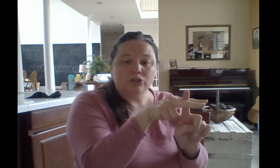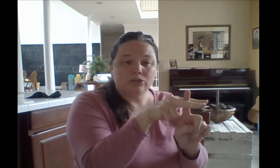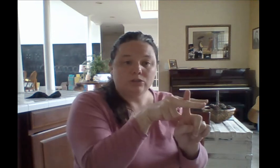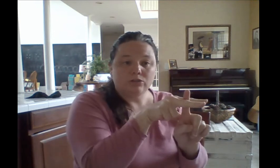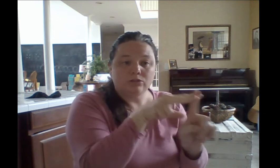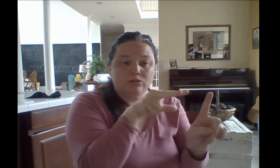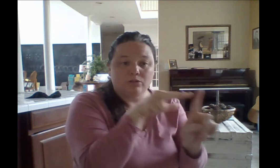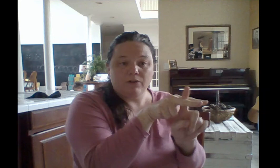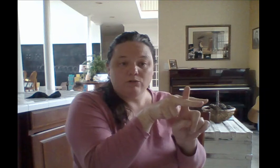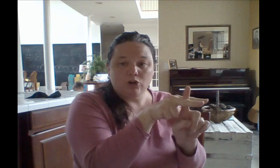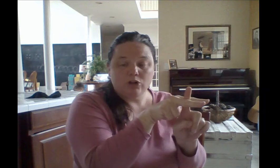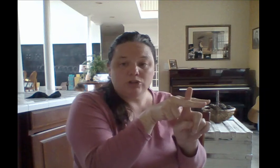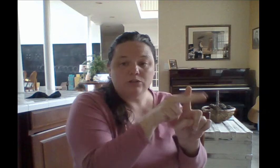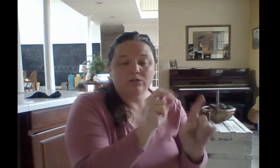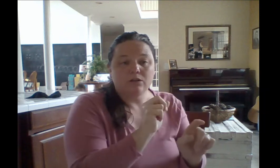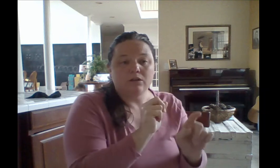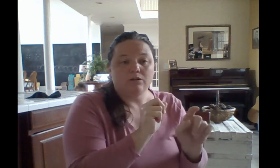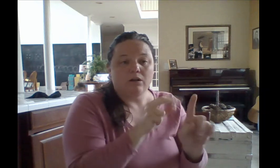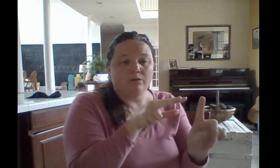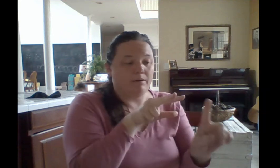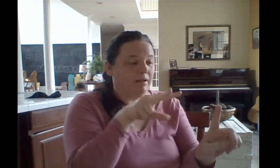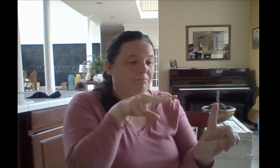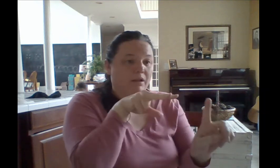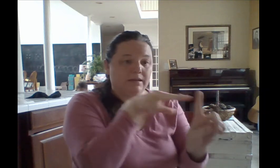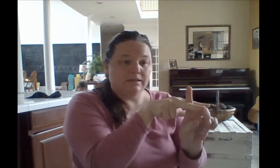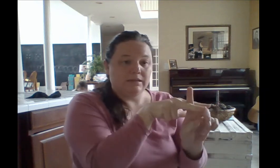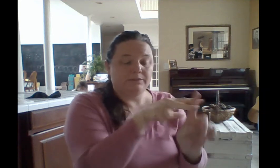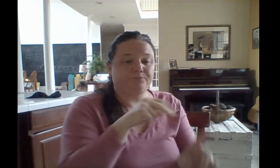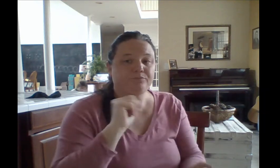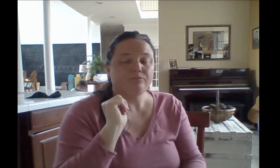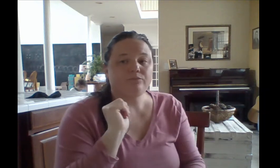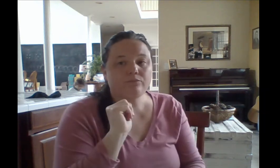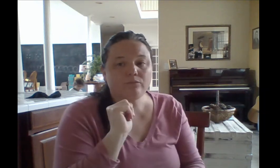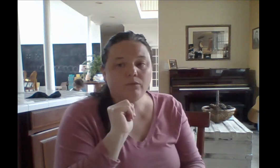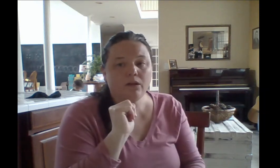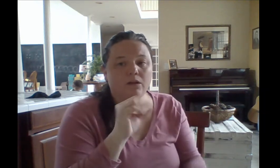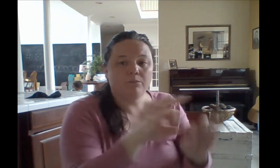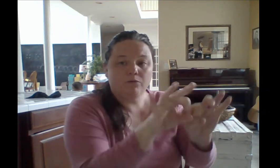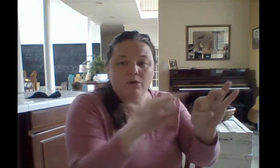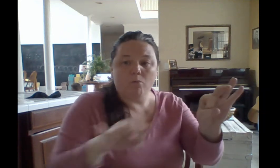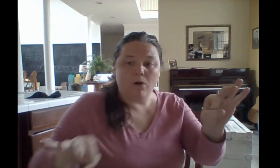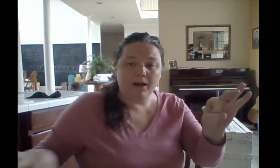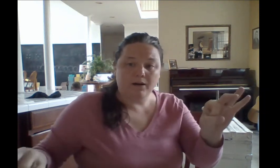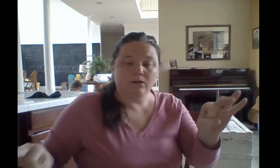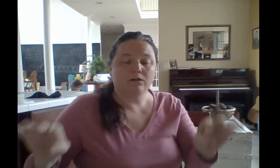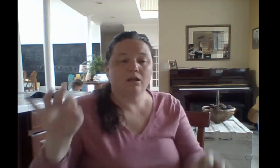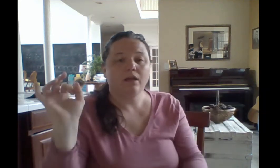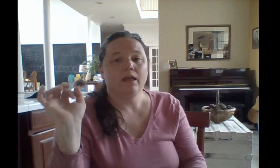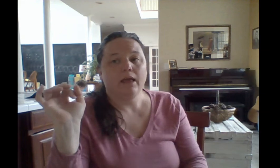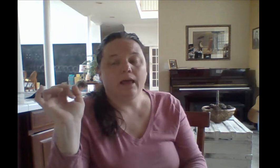charger, your phone charger. Remember, like, plugs in, phone wire,